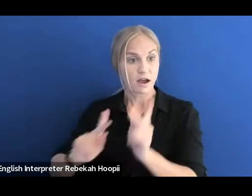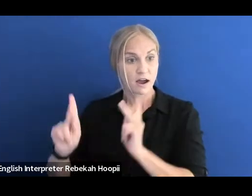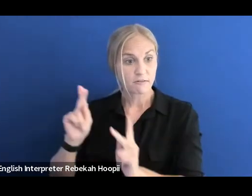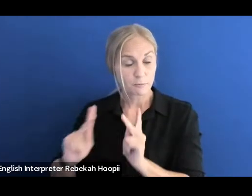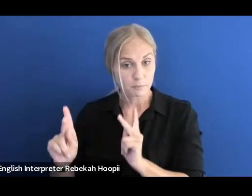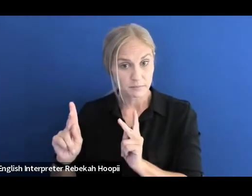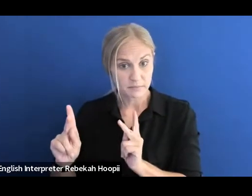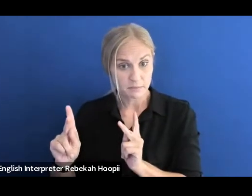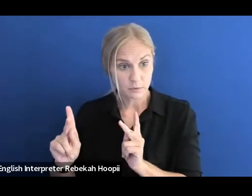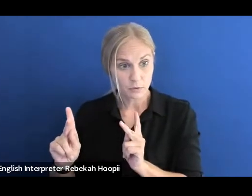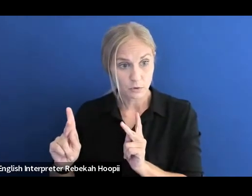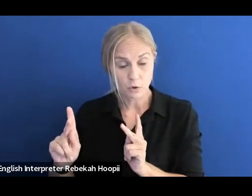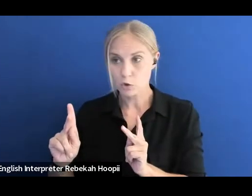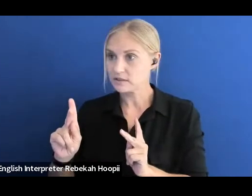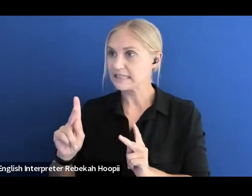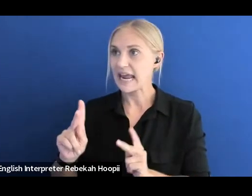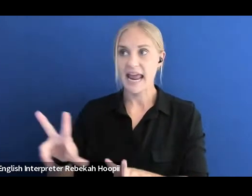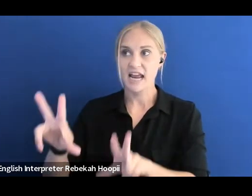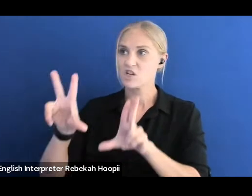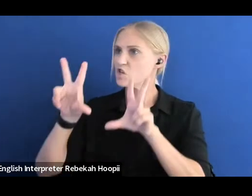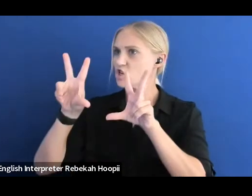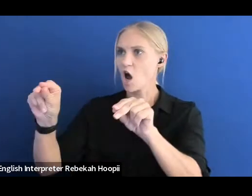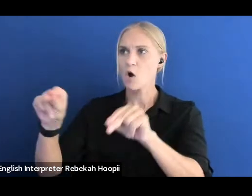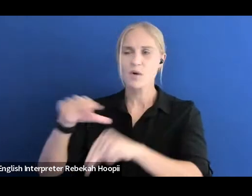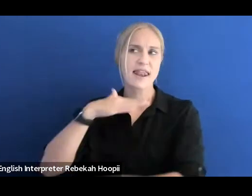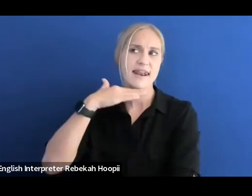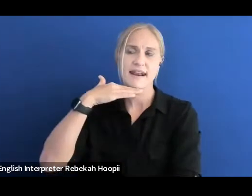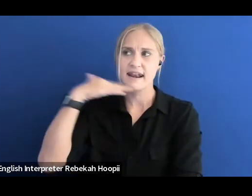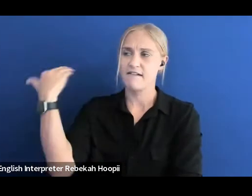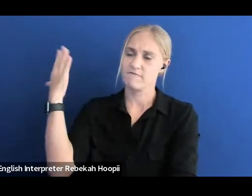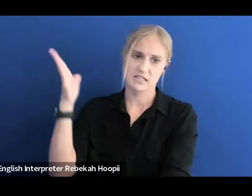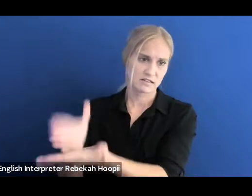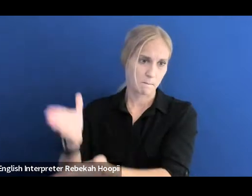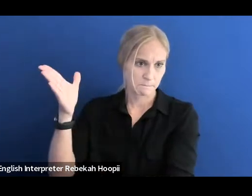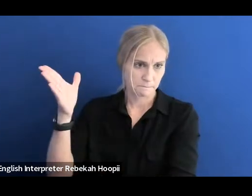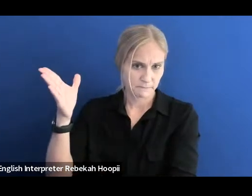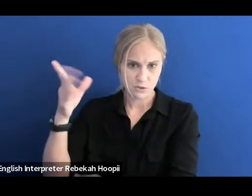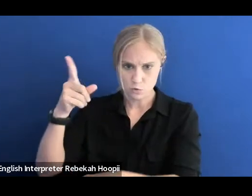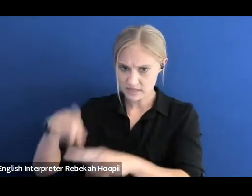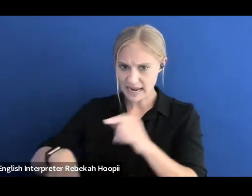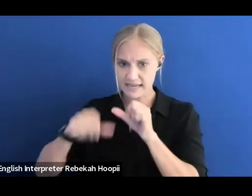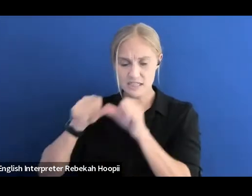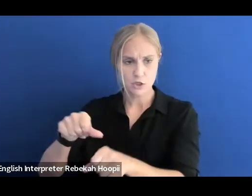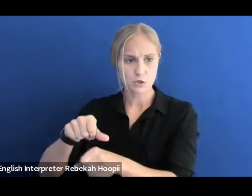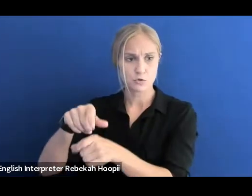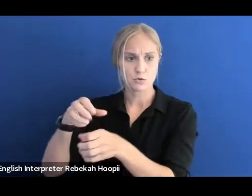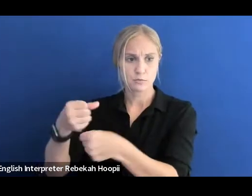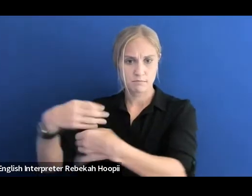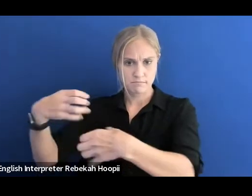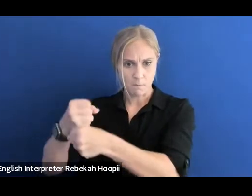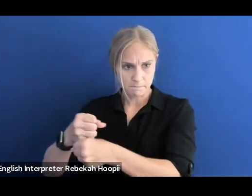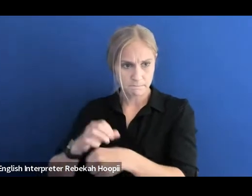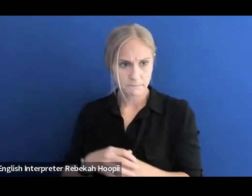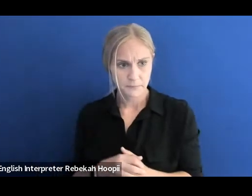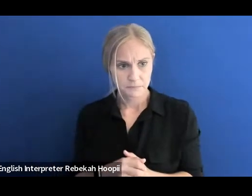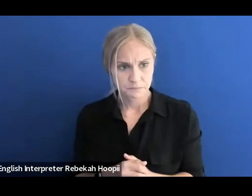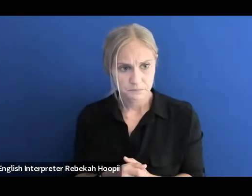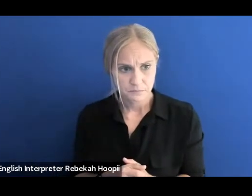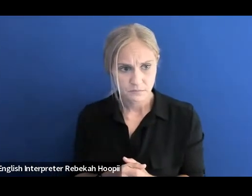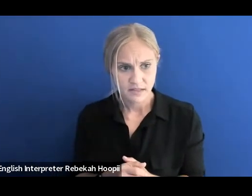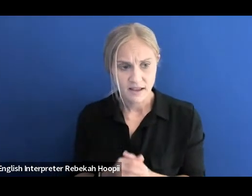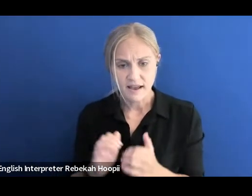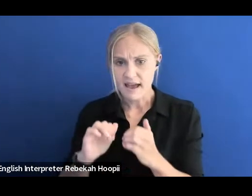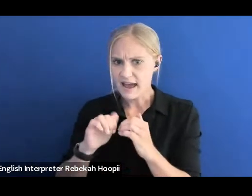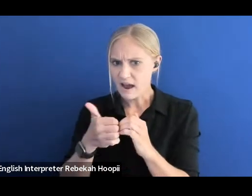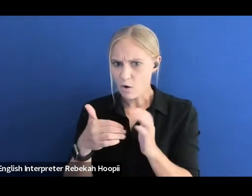and saying, enough is enough. How often can you drop bombs on land without having the easiest